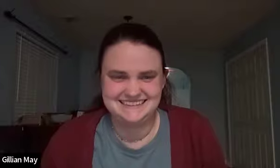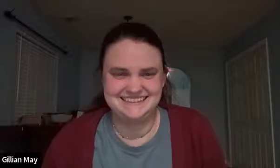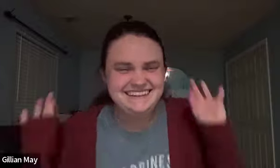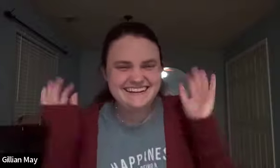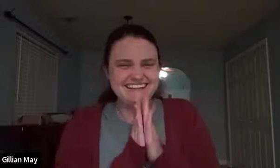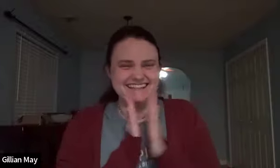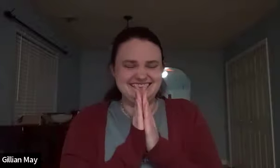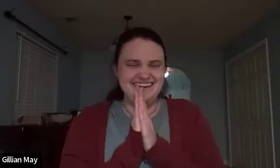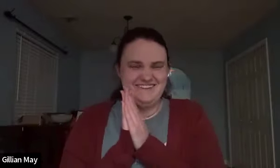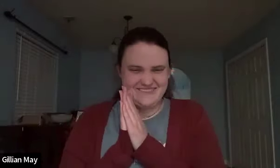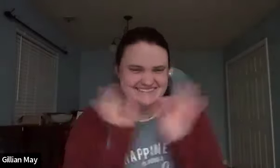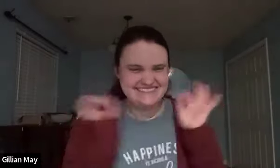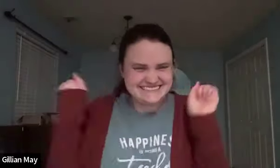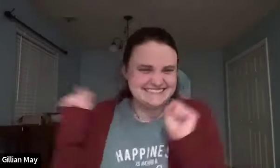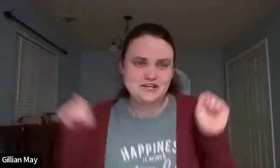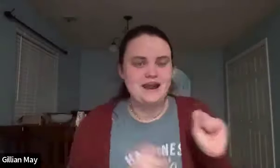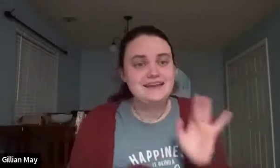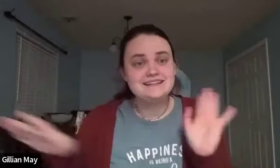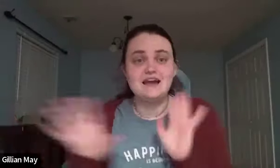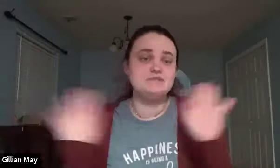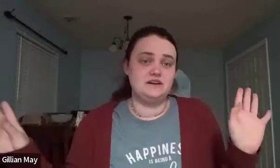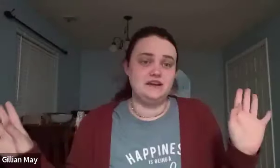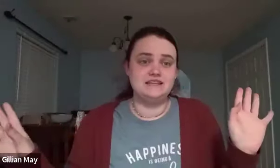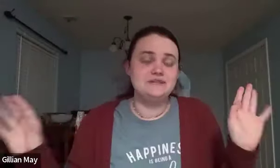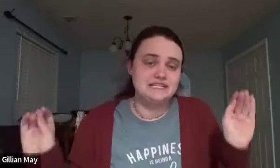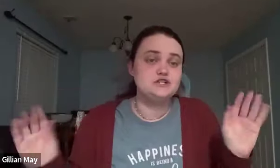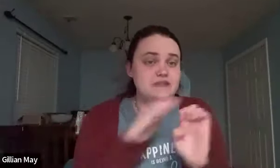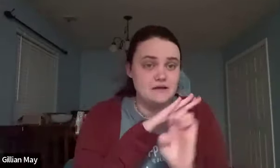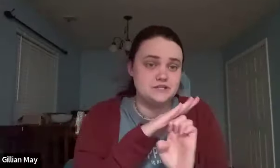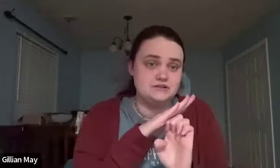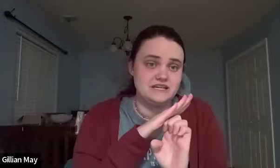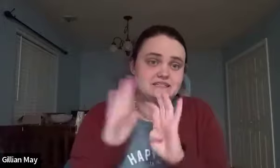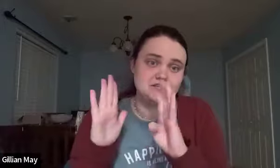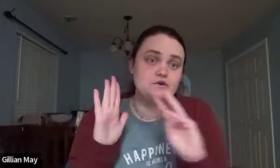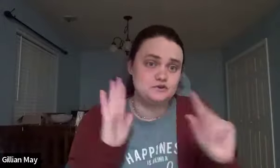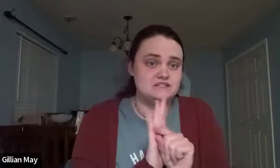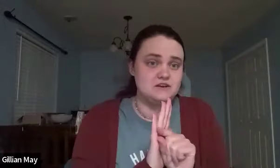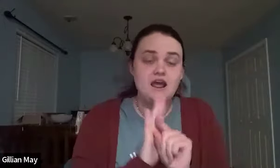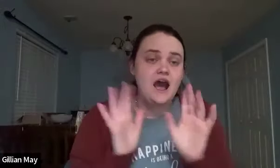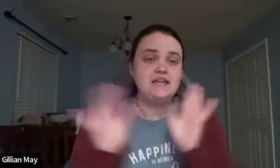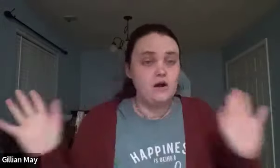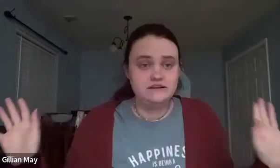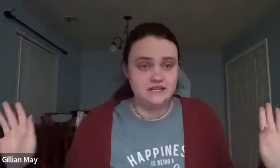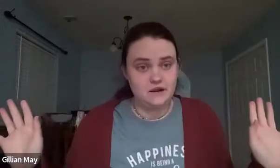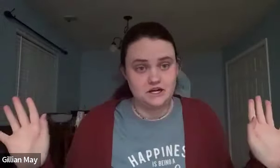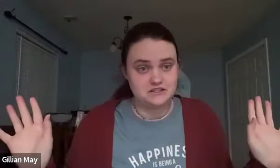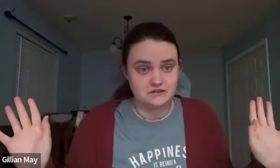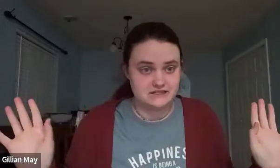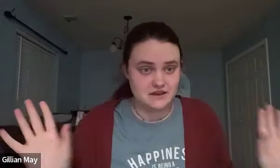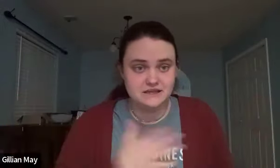Yeah. Oh my goodness. Sorry. I'm sorry, guys. I'm a teacher with elementary kids. I teach 4th through 6th grade. I get all giddy when I watch little kids sign. It's